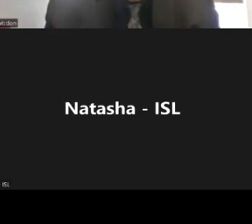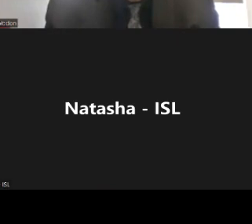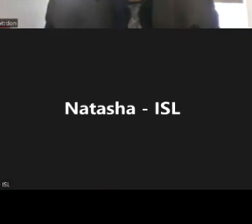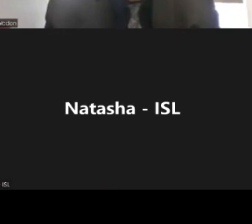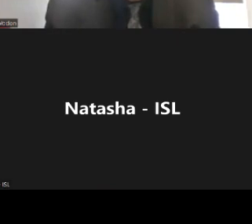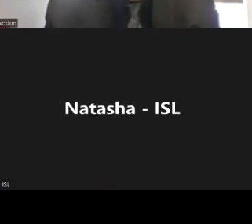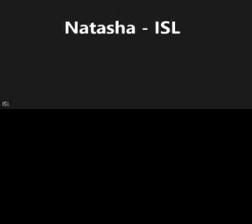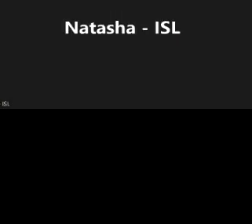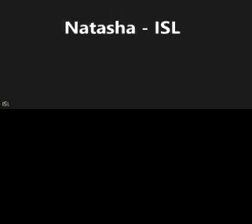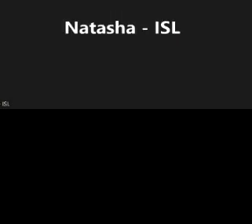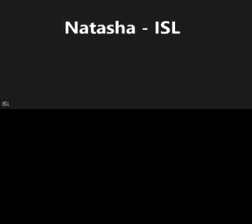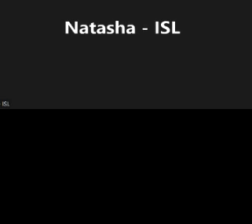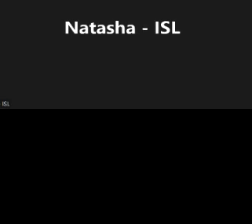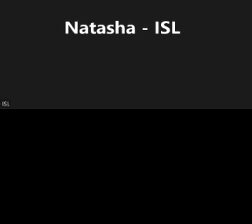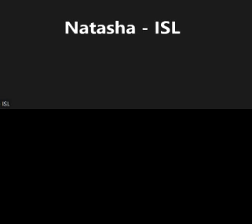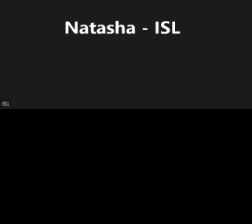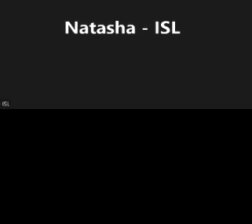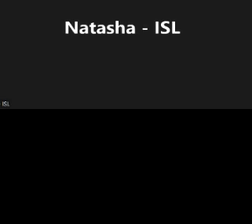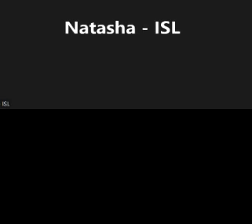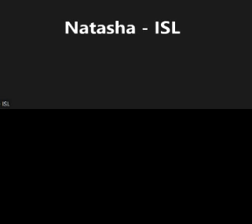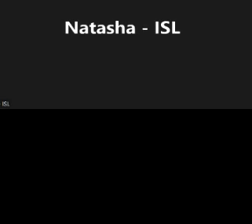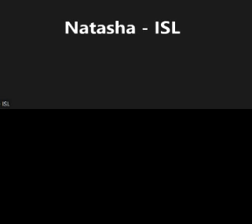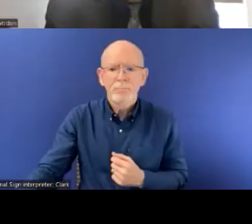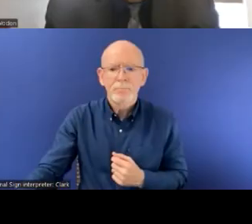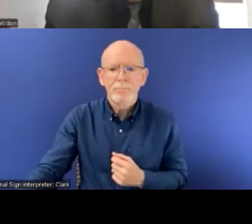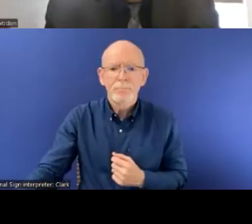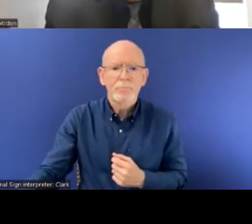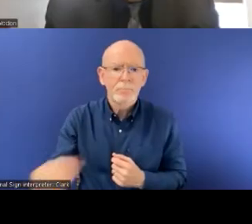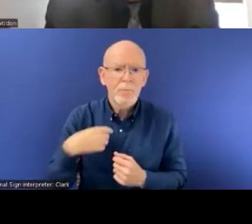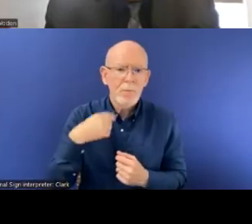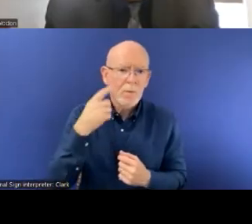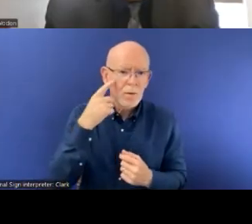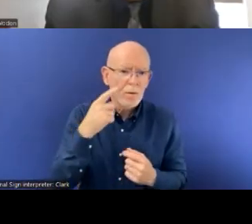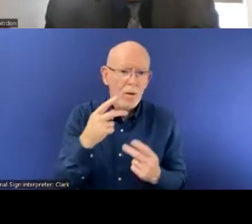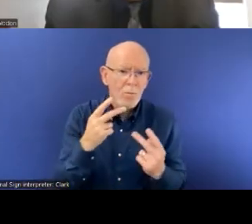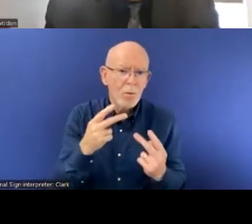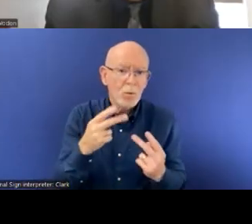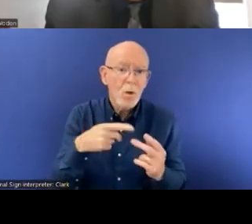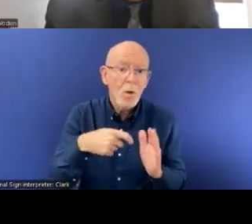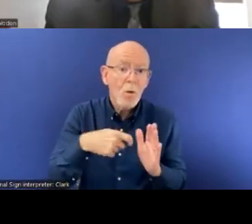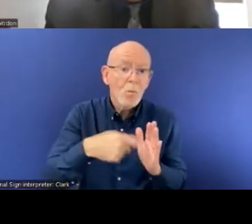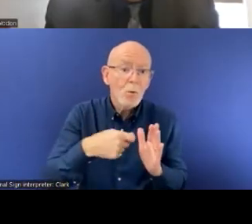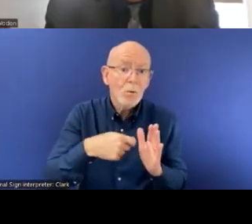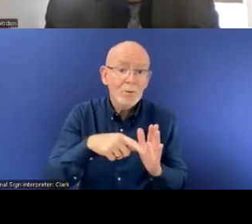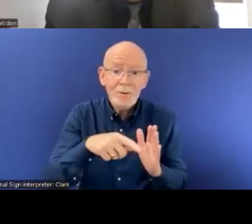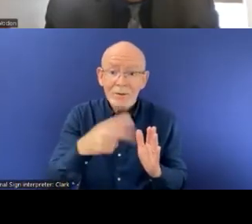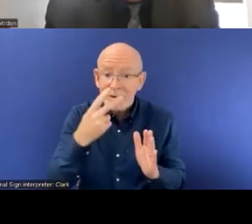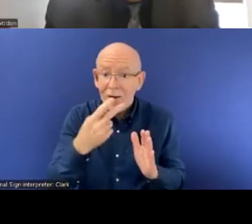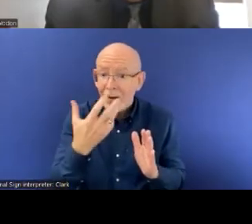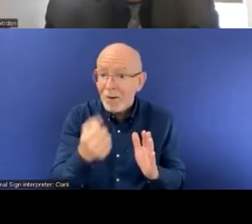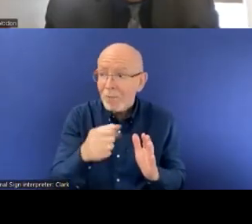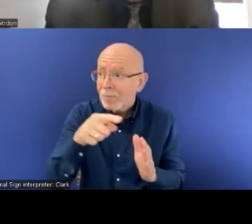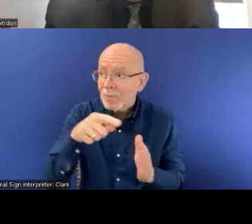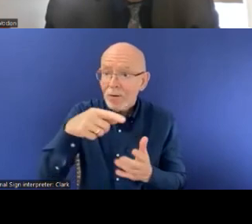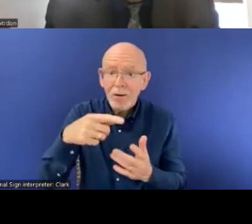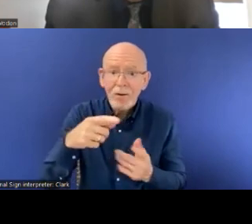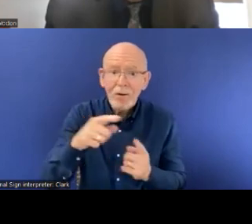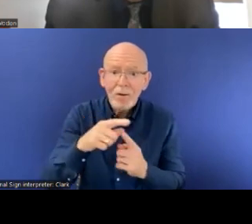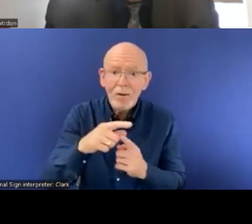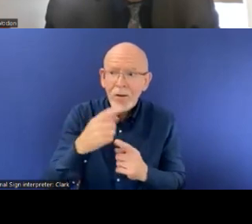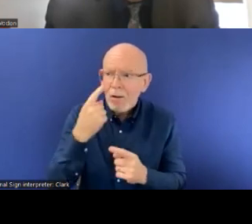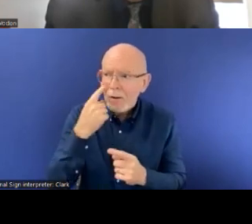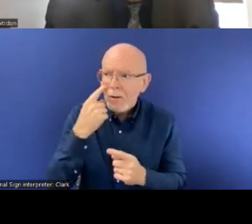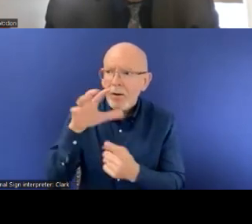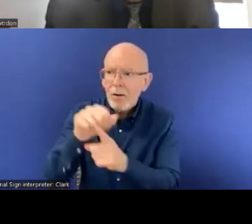way that will speak to the problem. We know there's a problem. And I think it's time we stop speaking to each other and we speak to